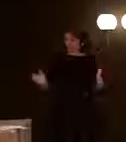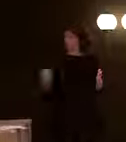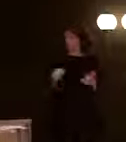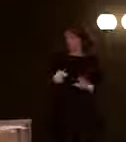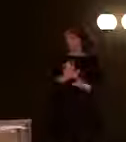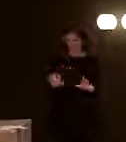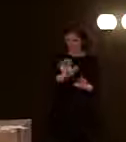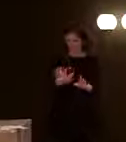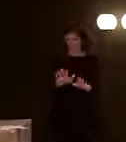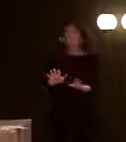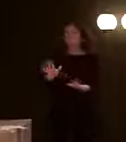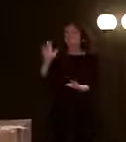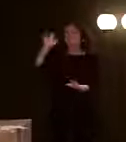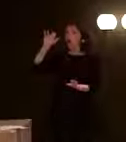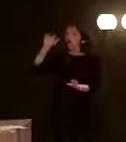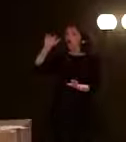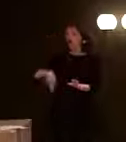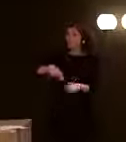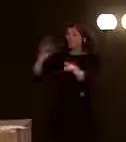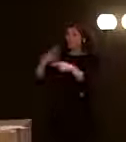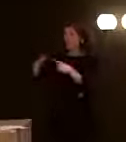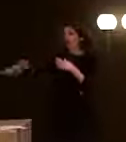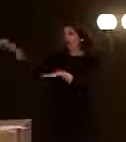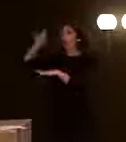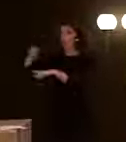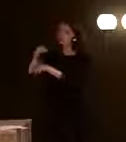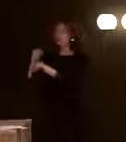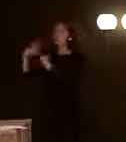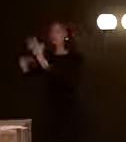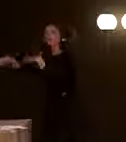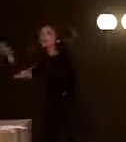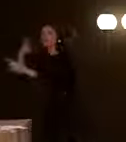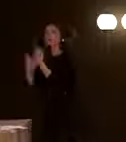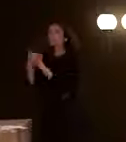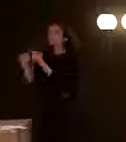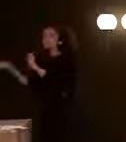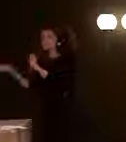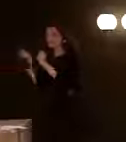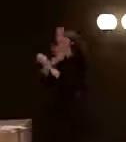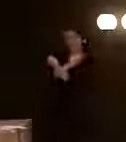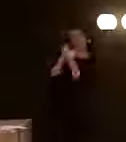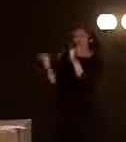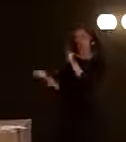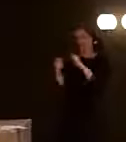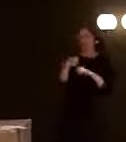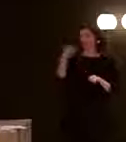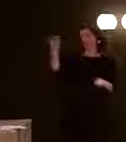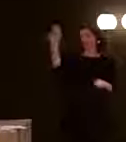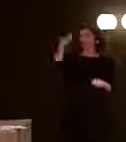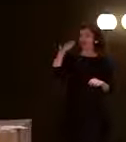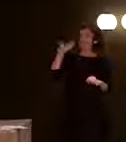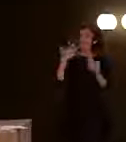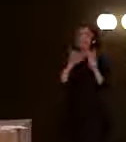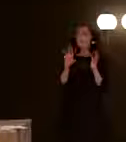And there are numbers 1, 2, 3, 4, which mark the places where the students should go. So they go to place number